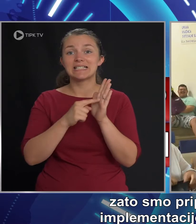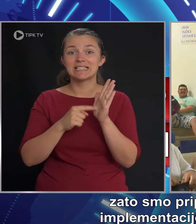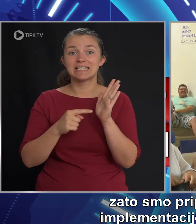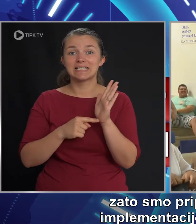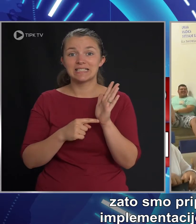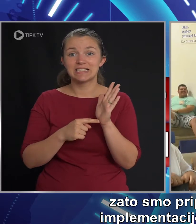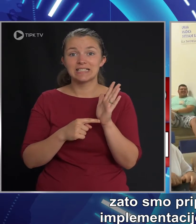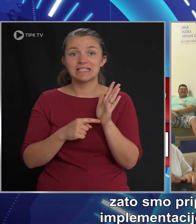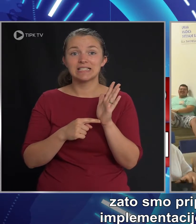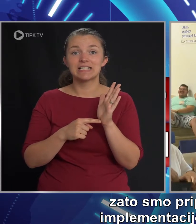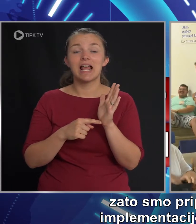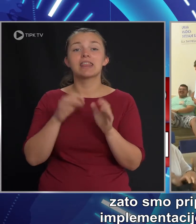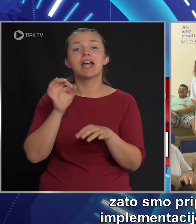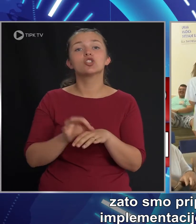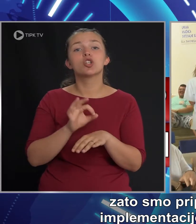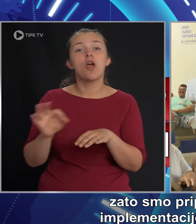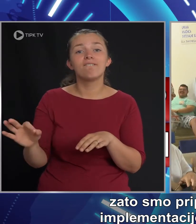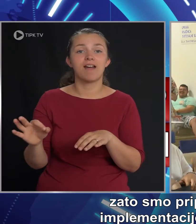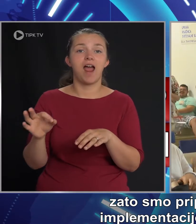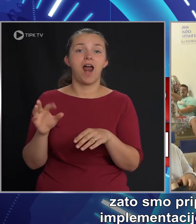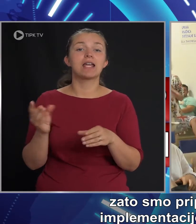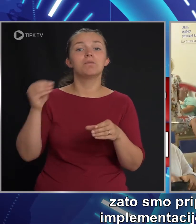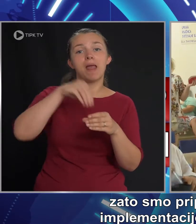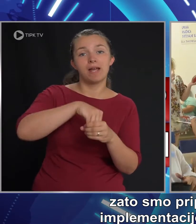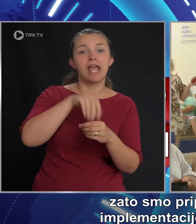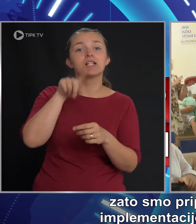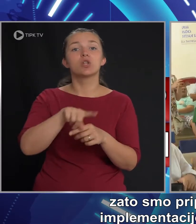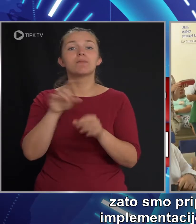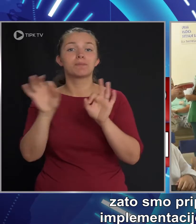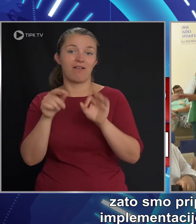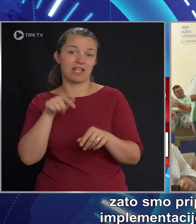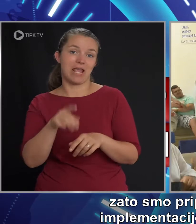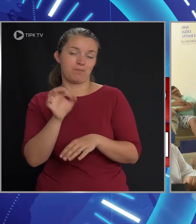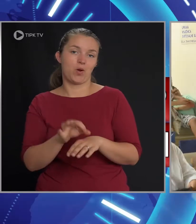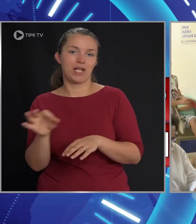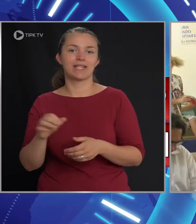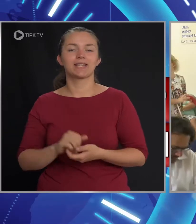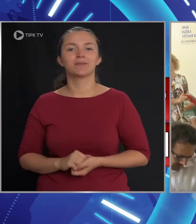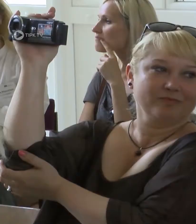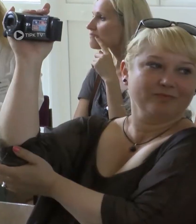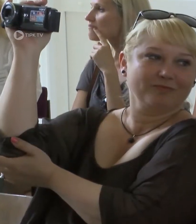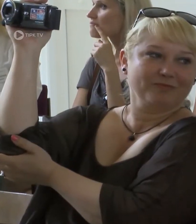created our objectives, implementation, and so we have written our project.